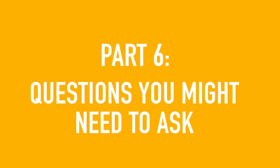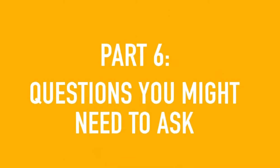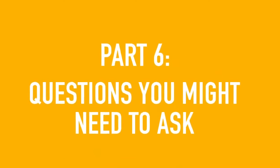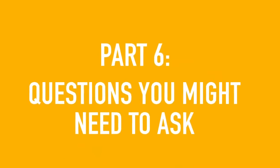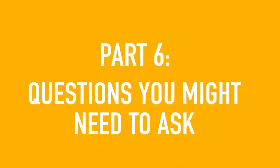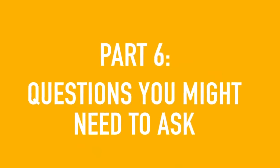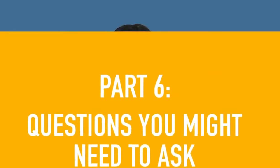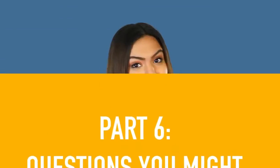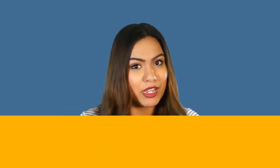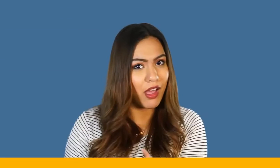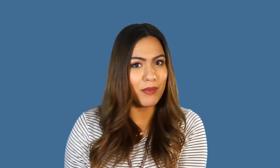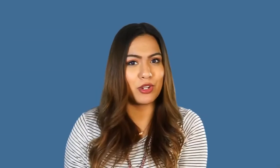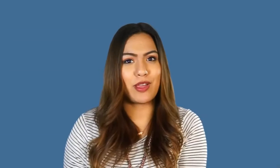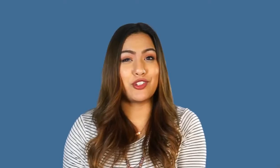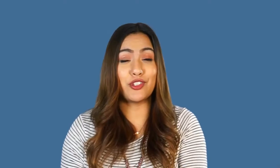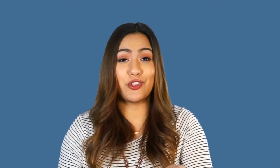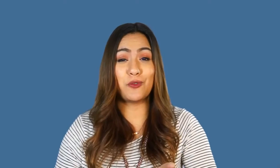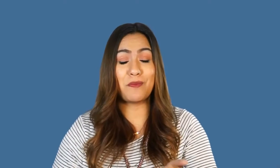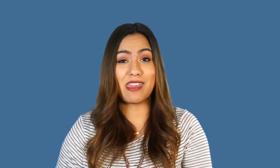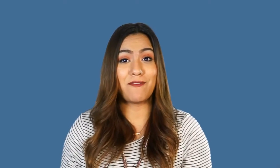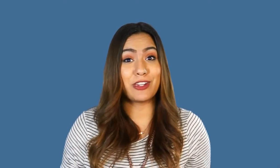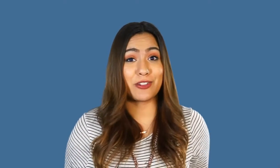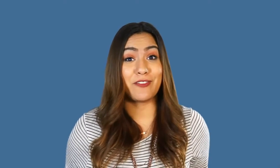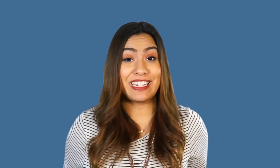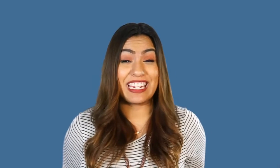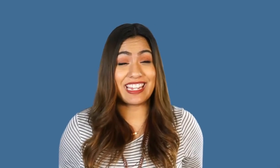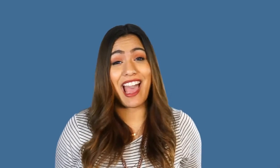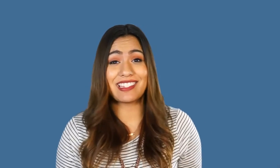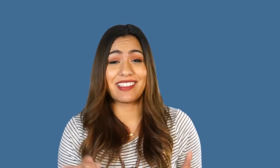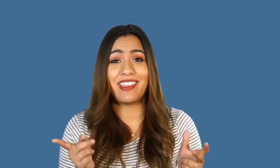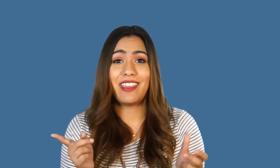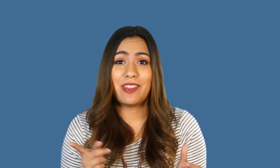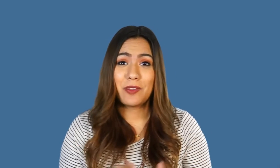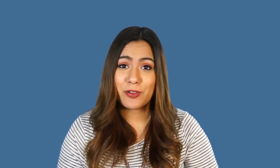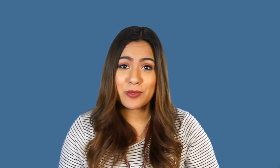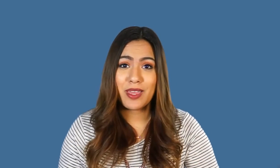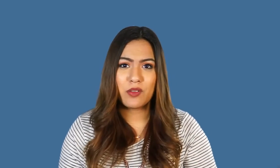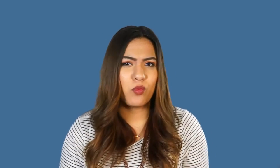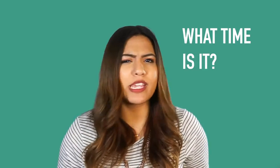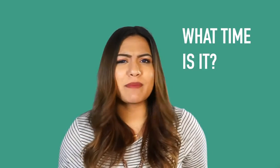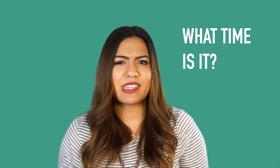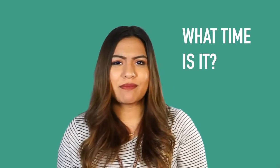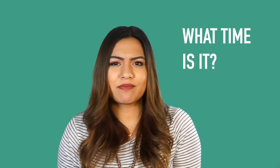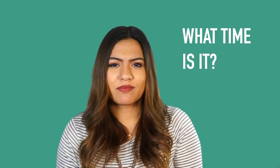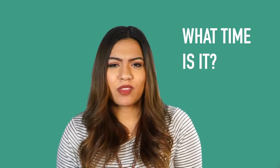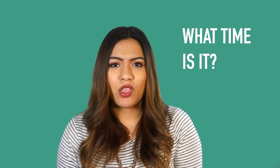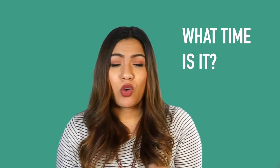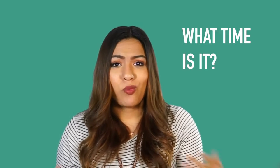So now let's talk about 3 common questions you may find yourself needing to ask. The first one, what time is it?